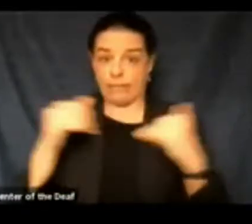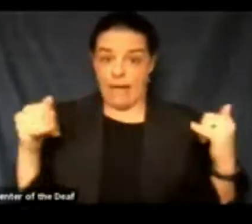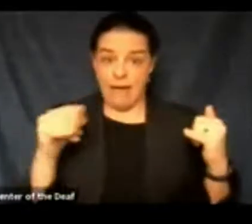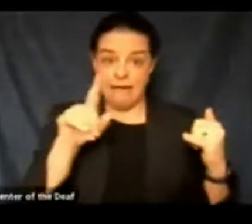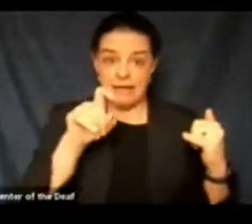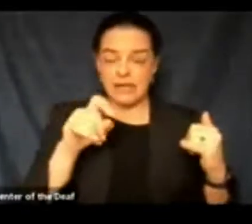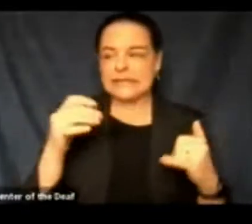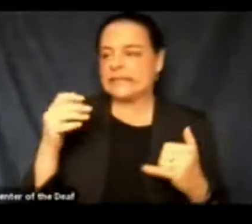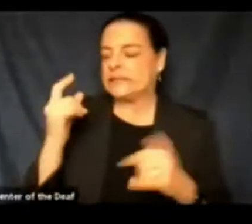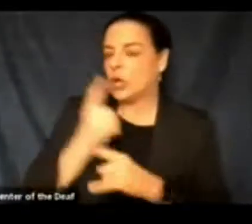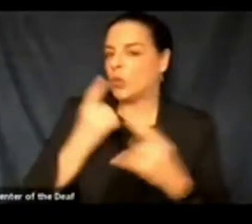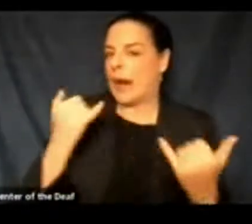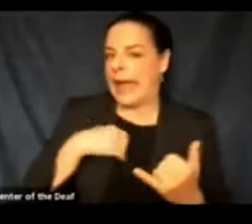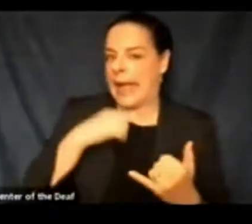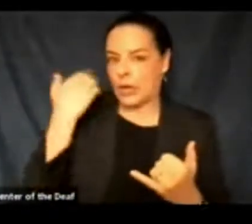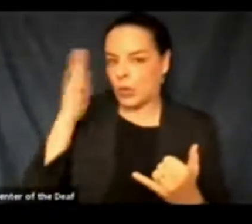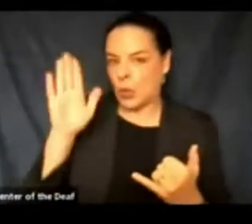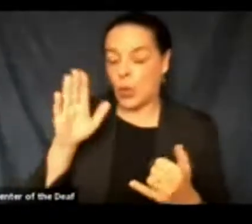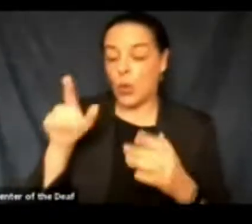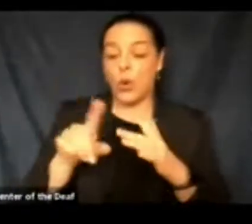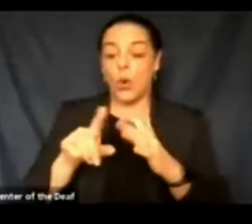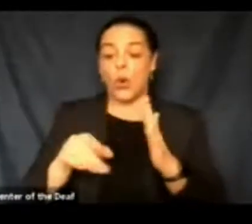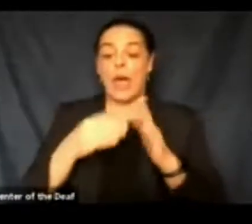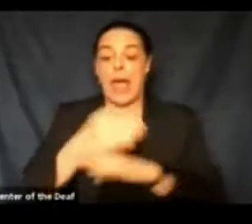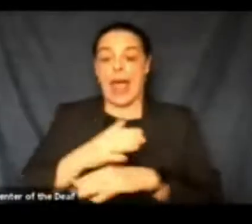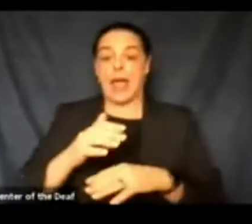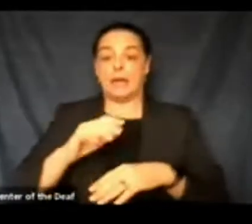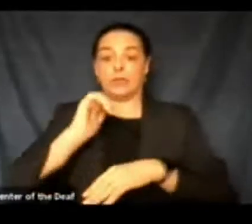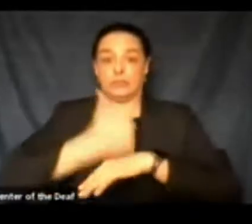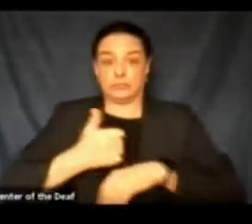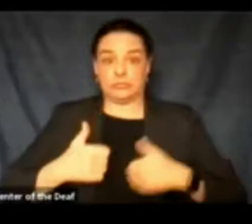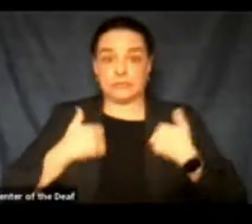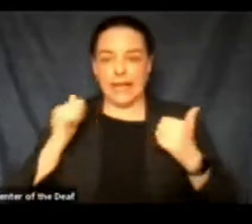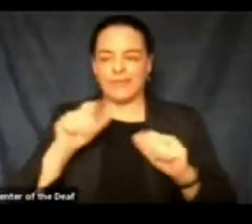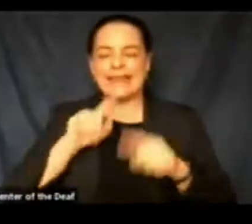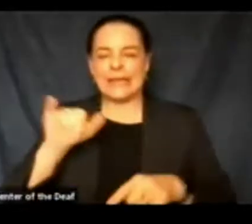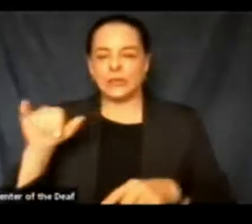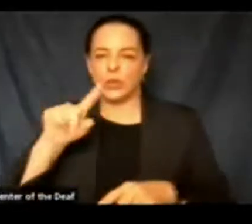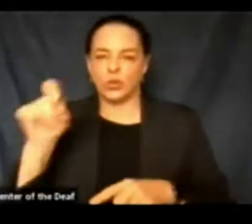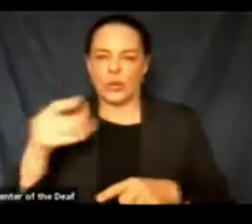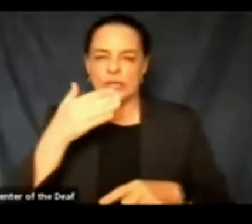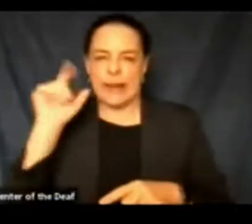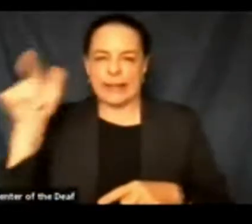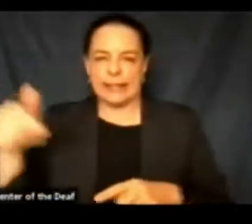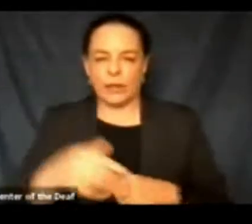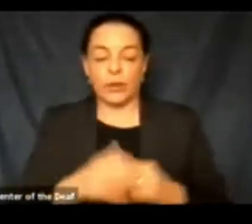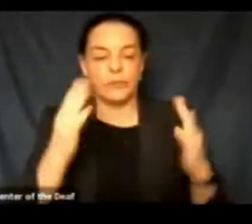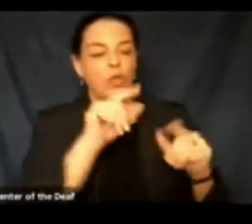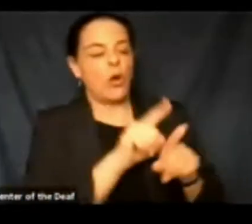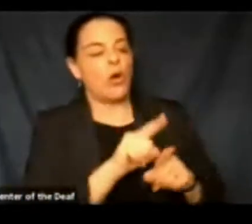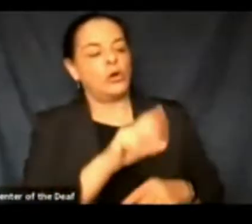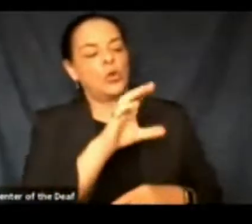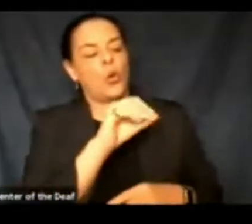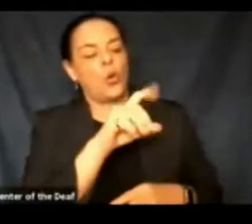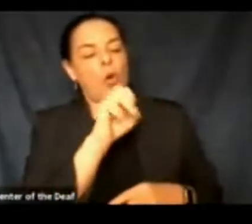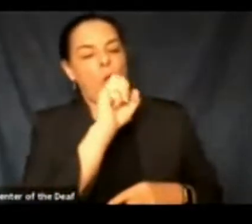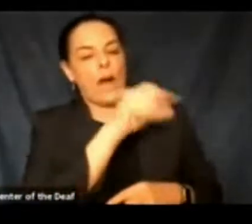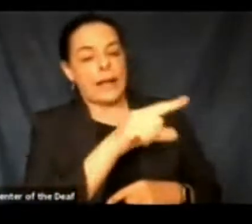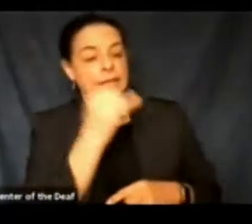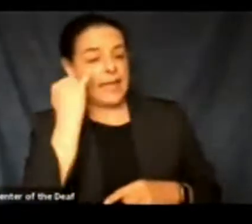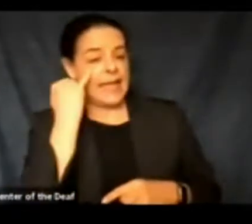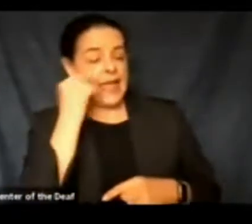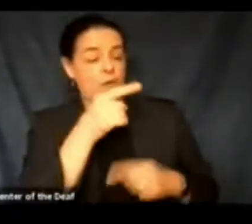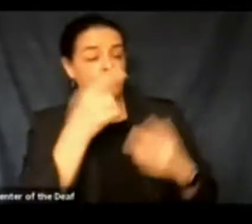at this point in time. So once we get it rolling out, we'll be able to answer those questions better. Also from Cole with WBIR, if you have recovered